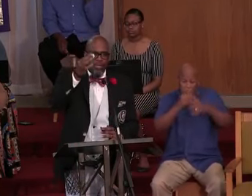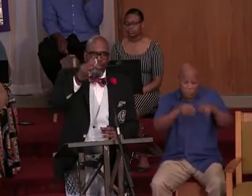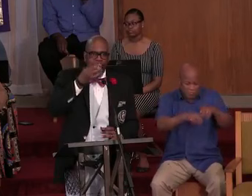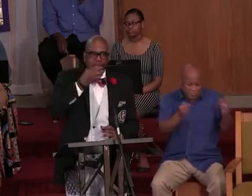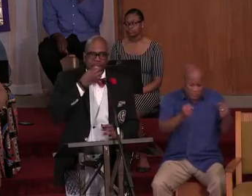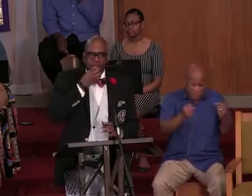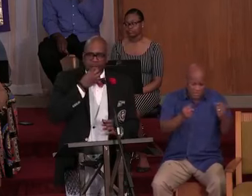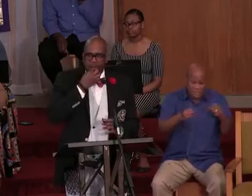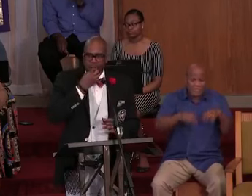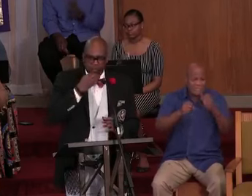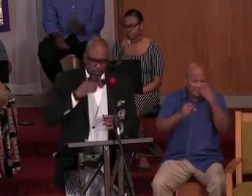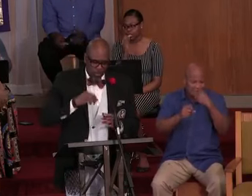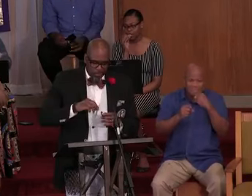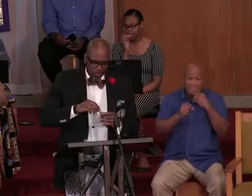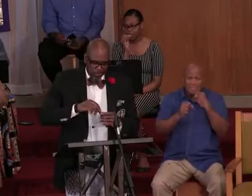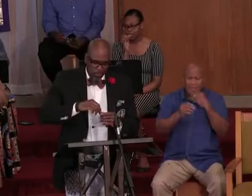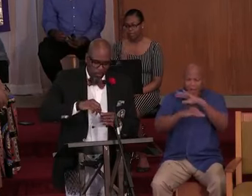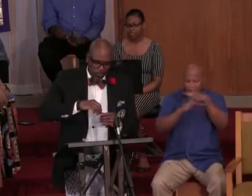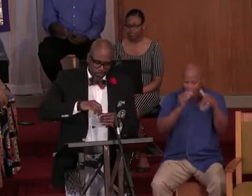it."